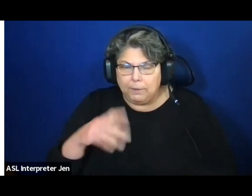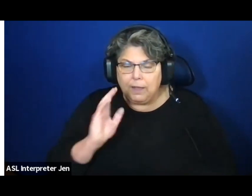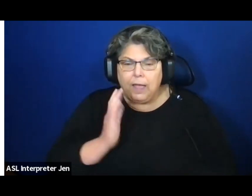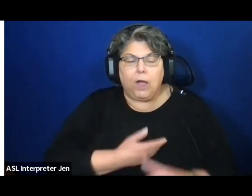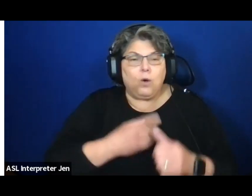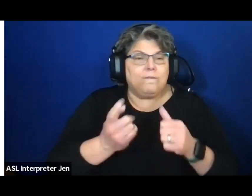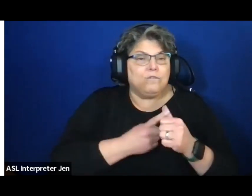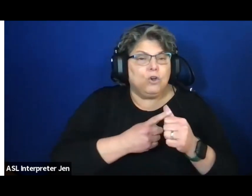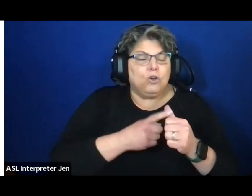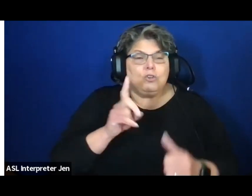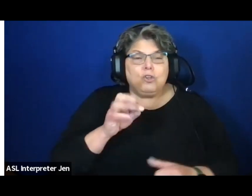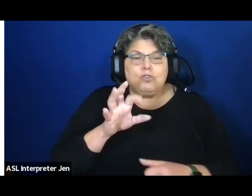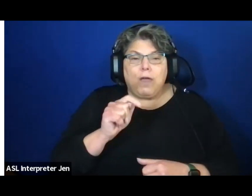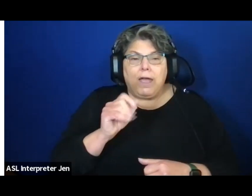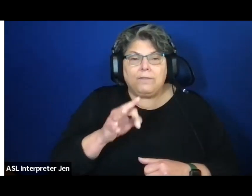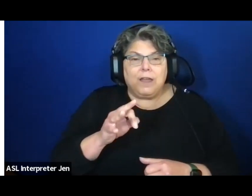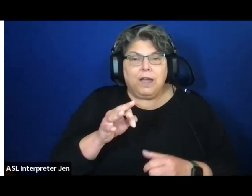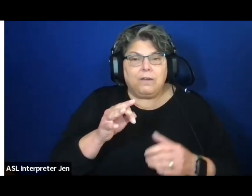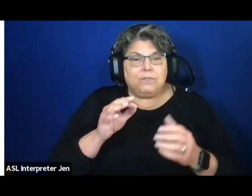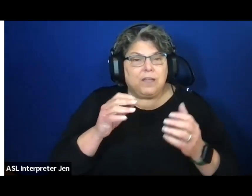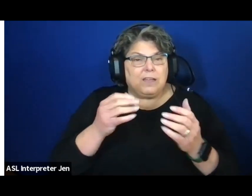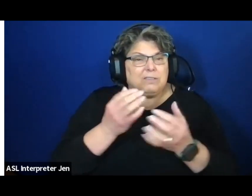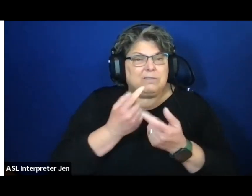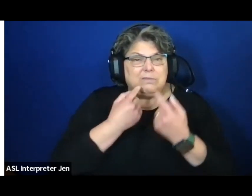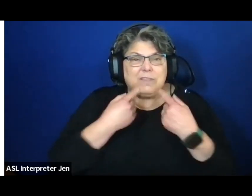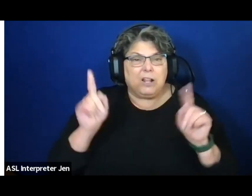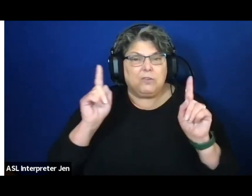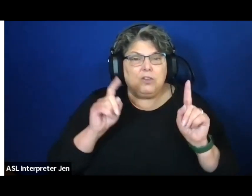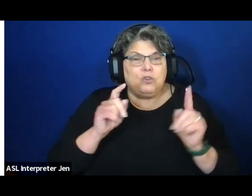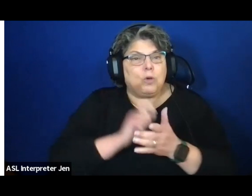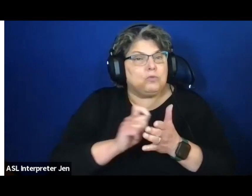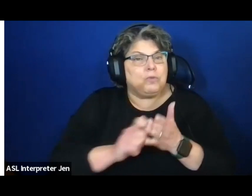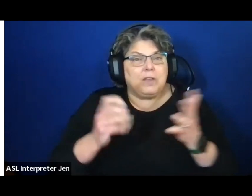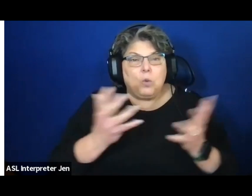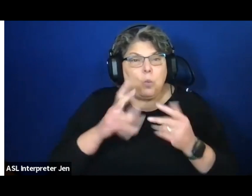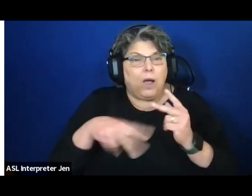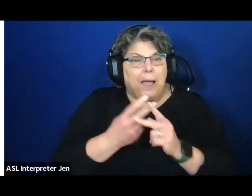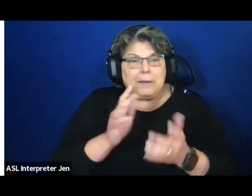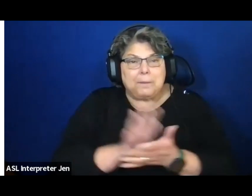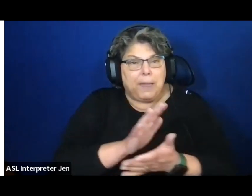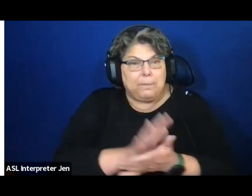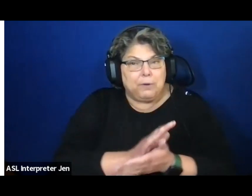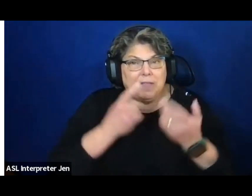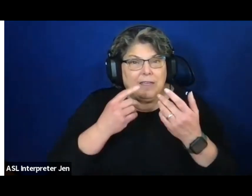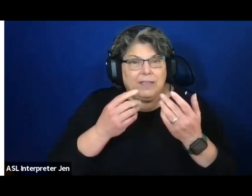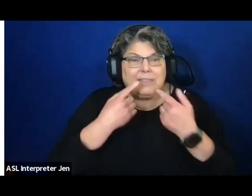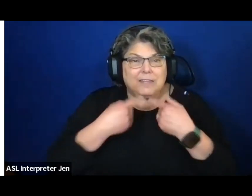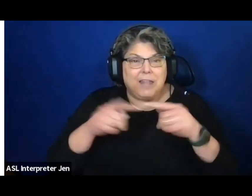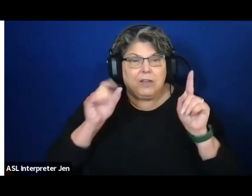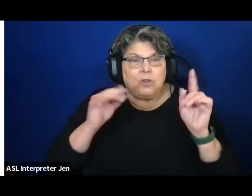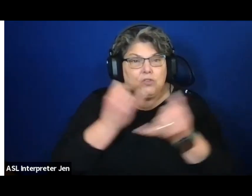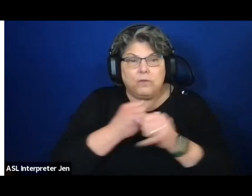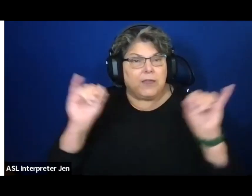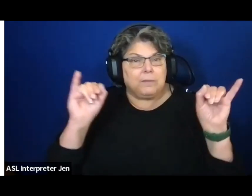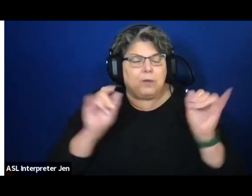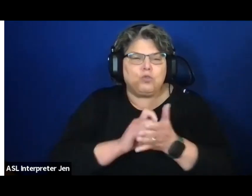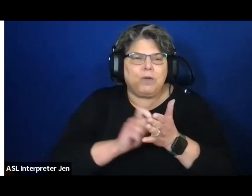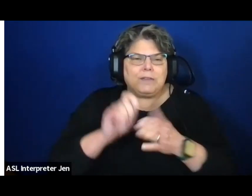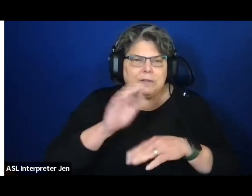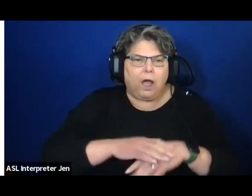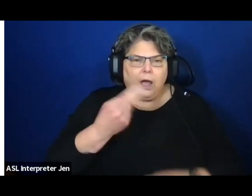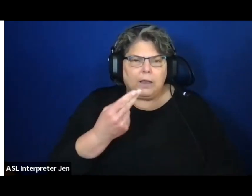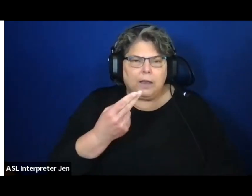of our Declaration of Independence was written on what paper? Hemp paper. Oh my. But hemp is